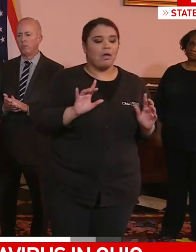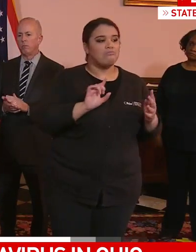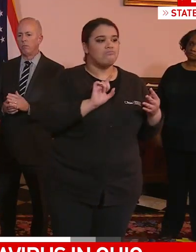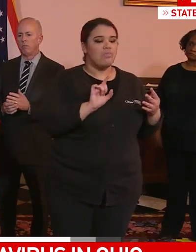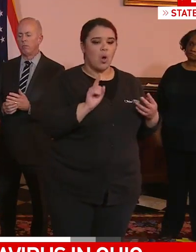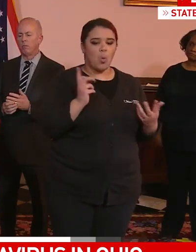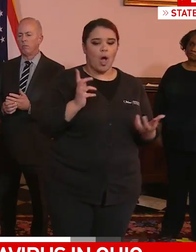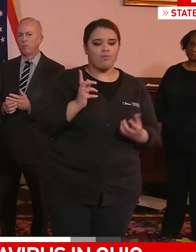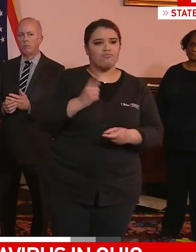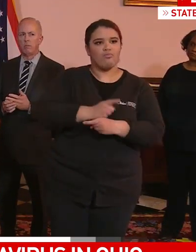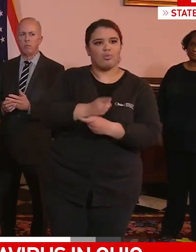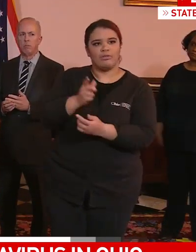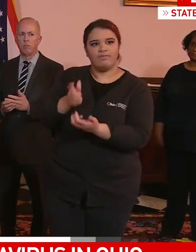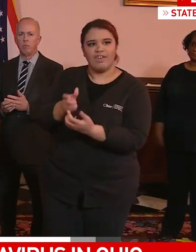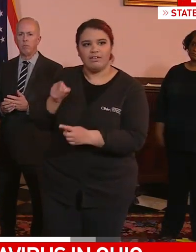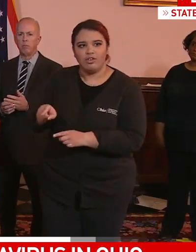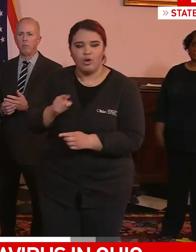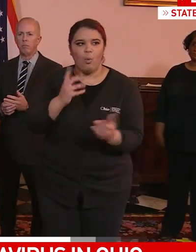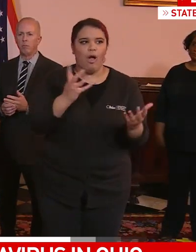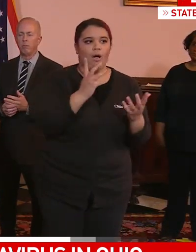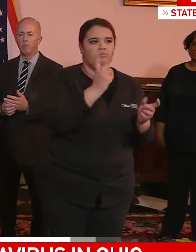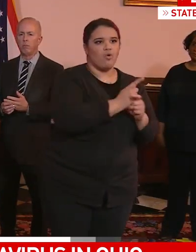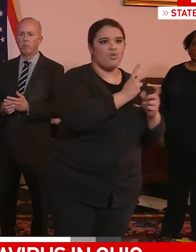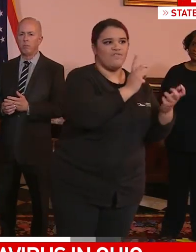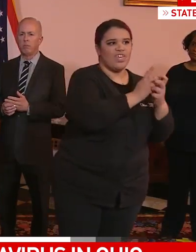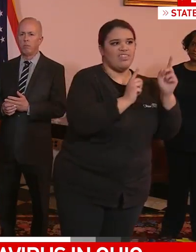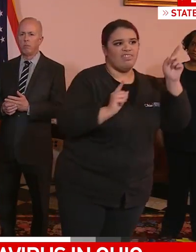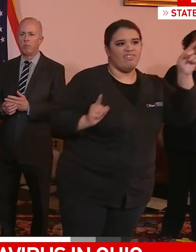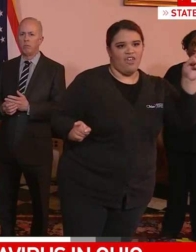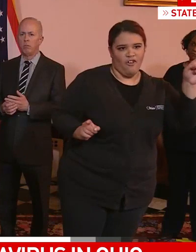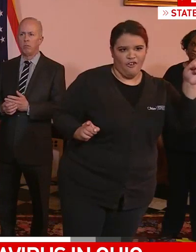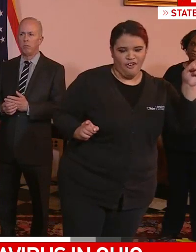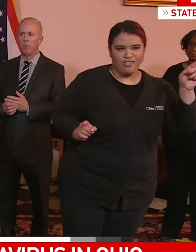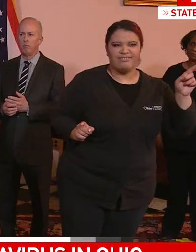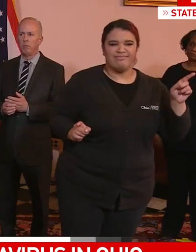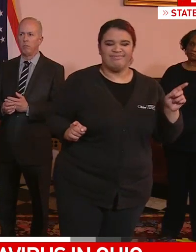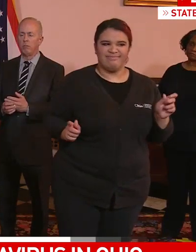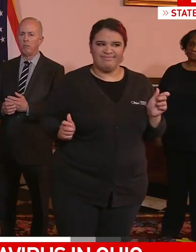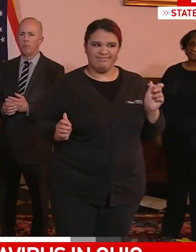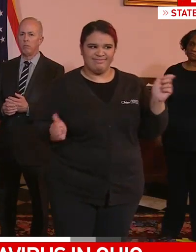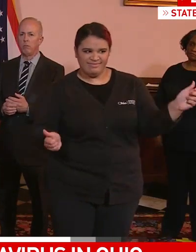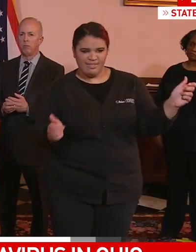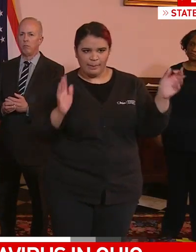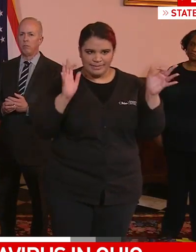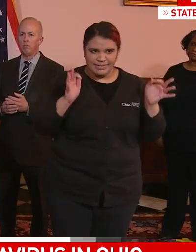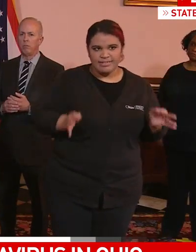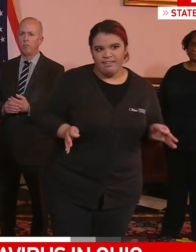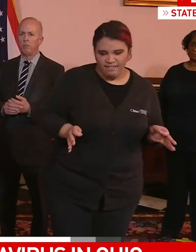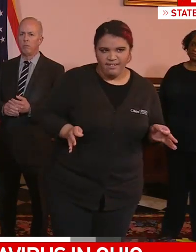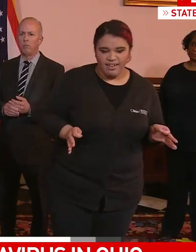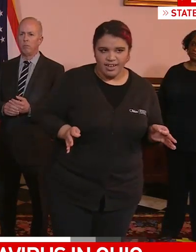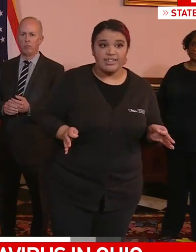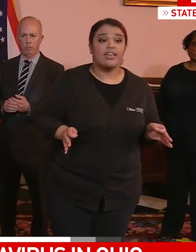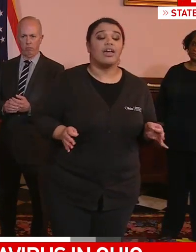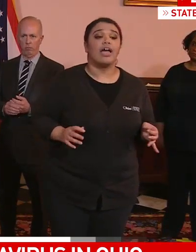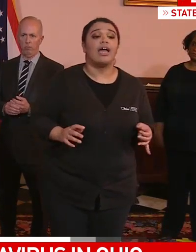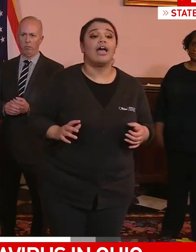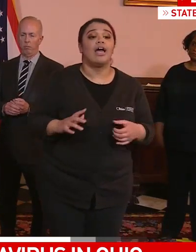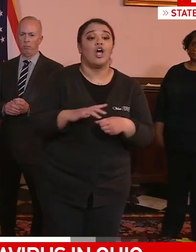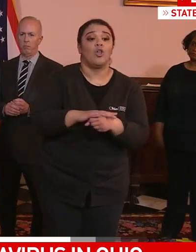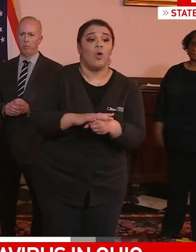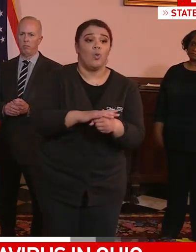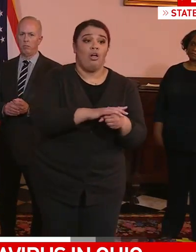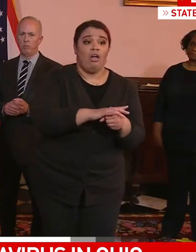organization to get down to the detailed level of what's in which category. So there will certainly be more information at the local level from